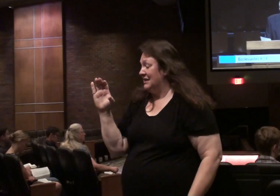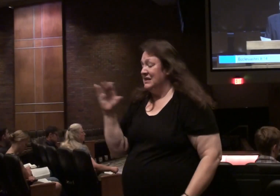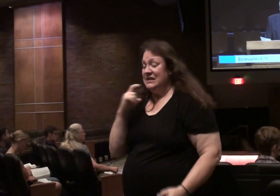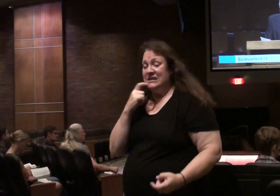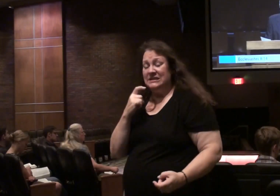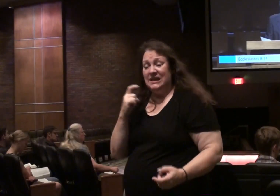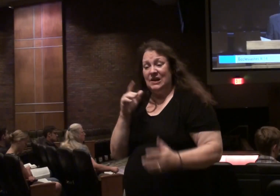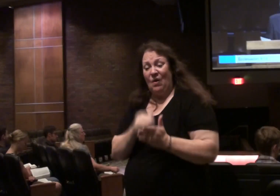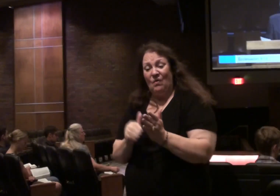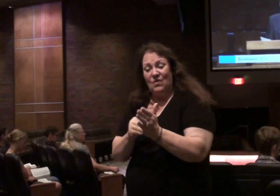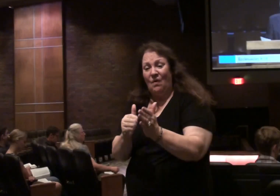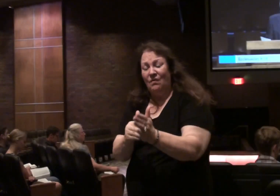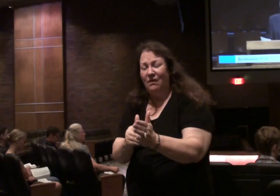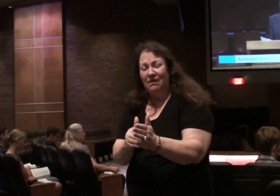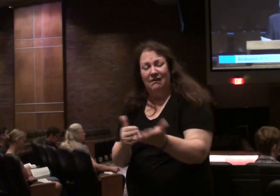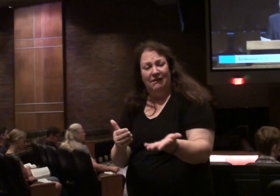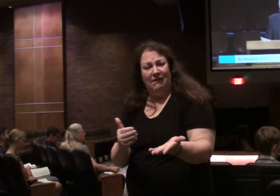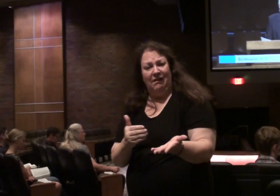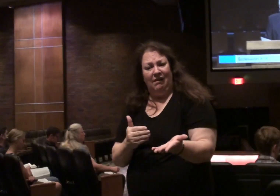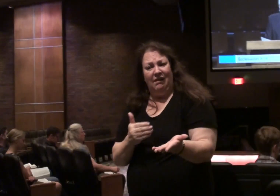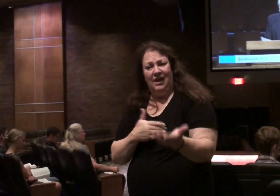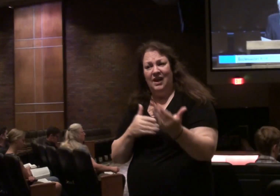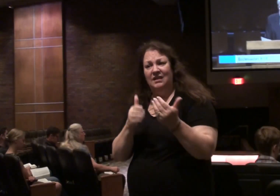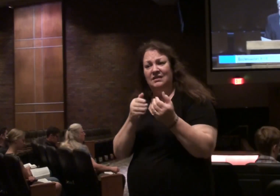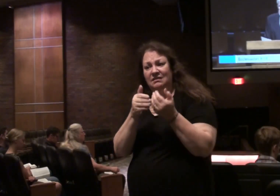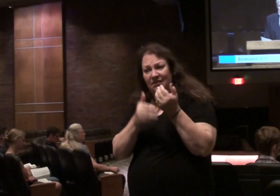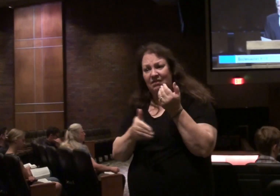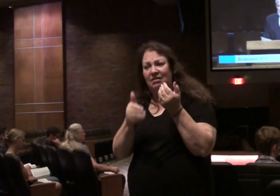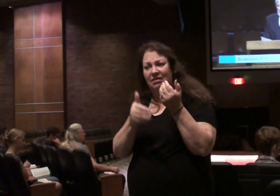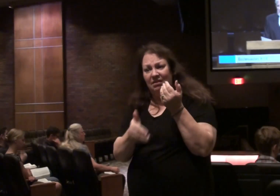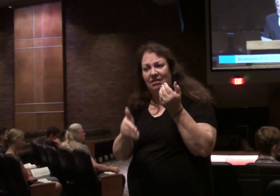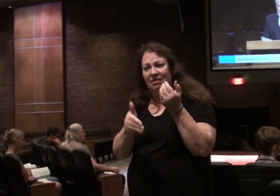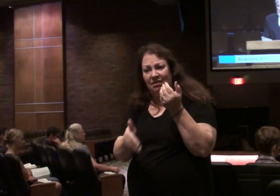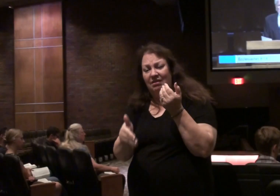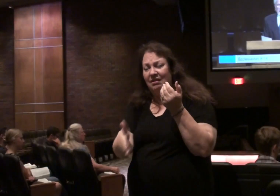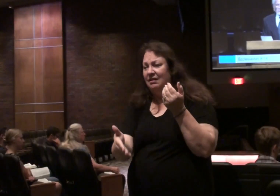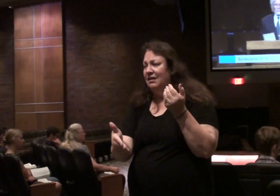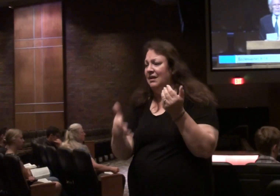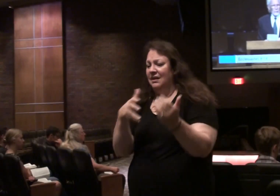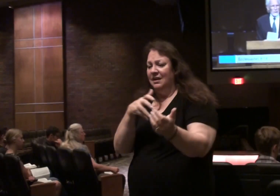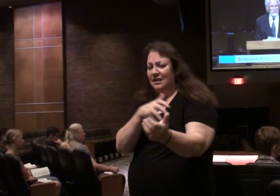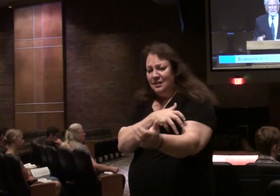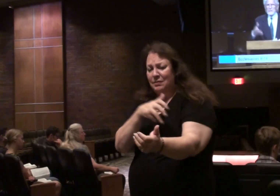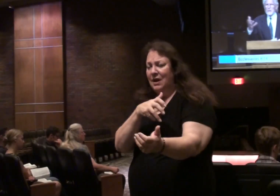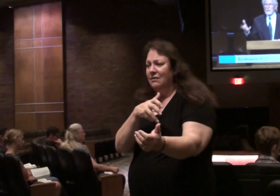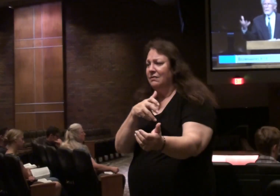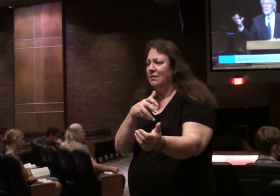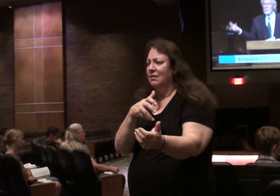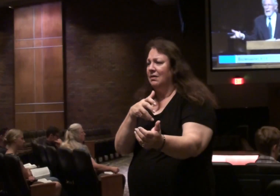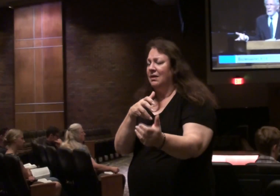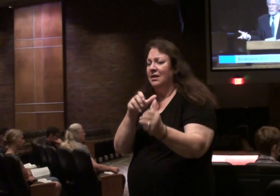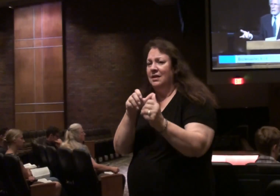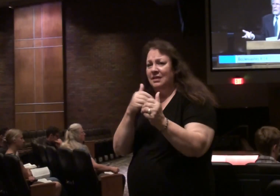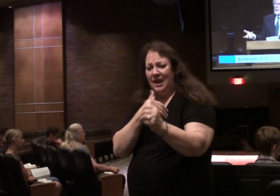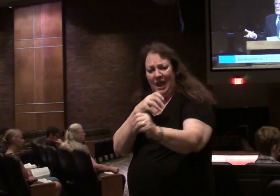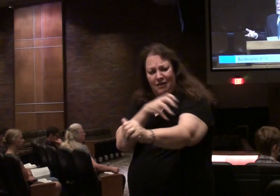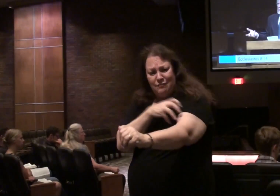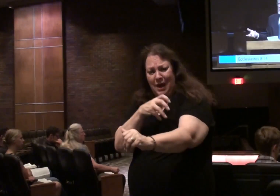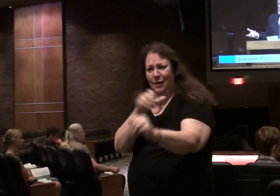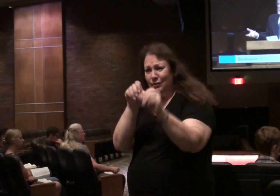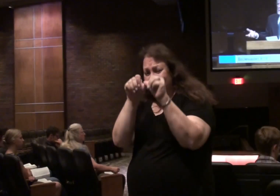evil 100 times and seems to lengthen his life. He keeps going on. Where the powerful, they continue in